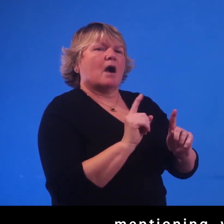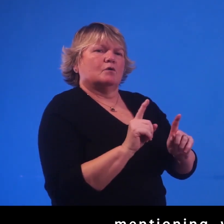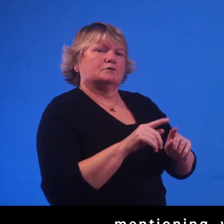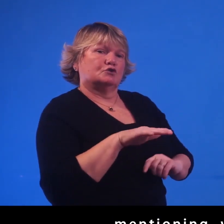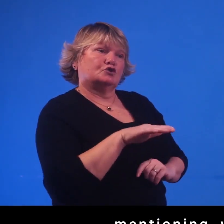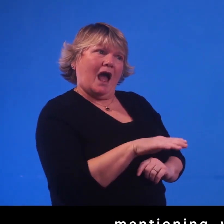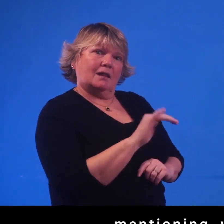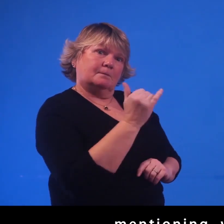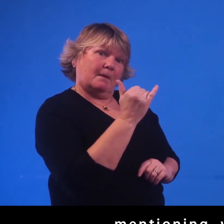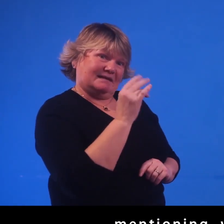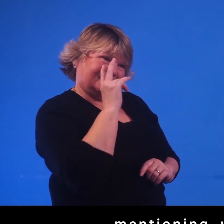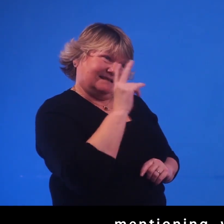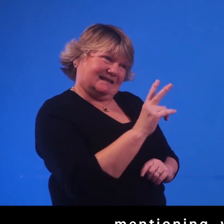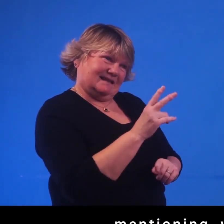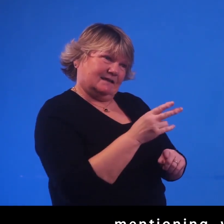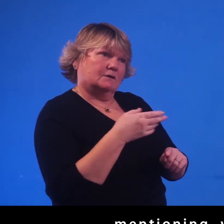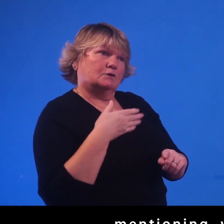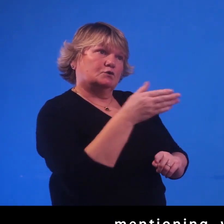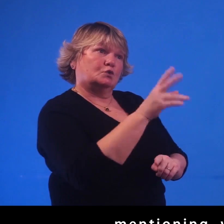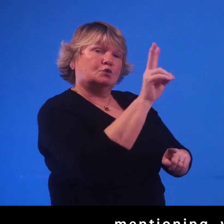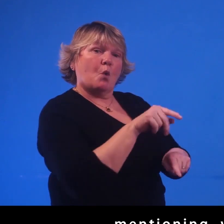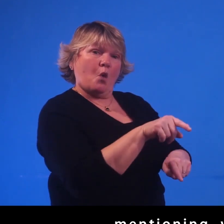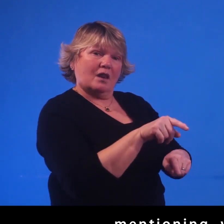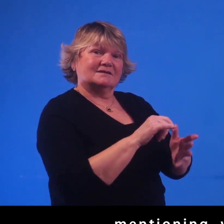Mentioning what the child might see on their way to school in September.